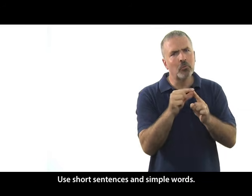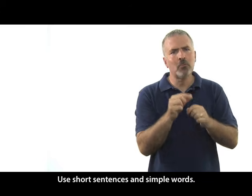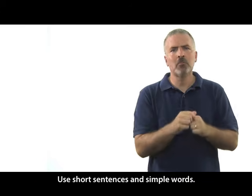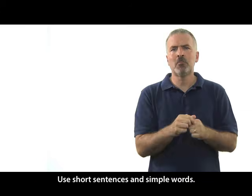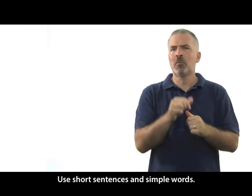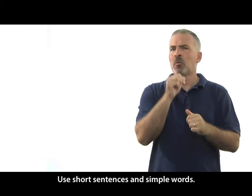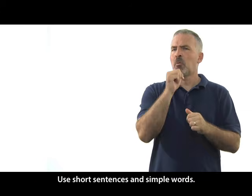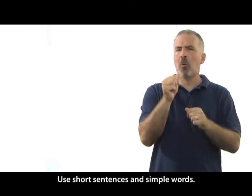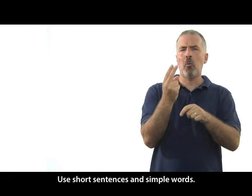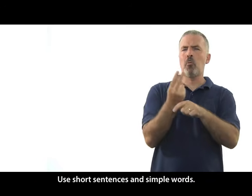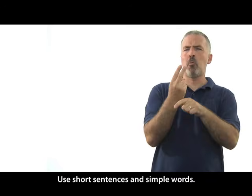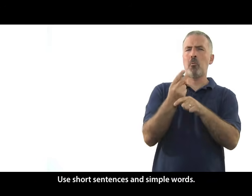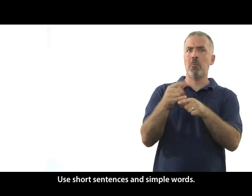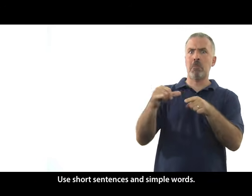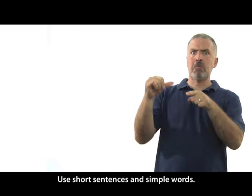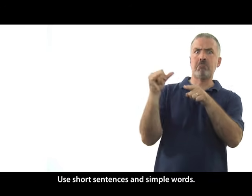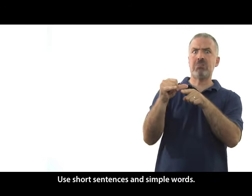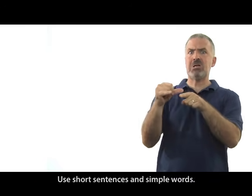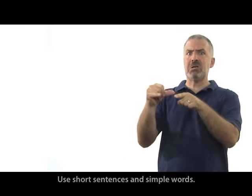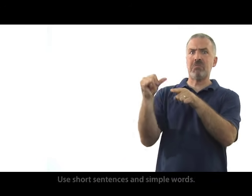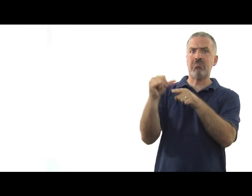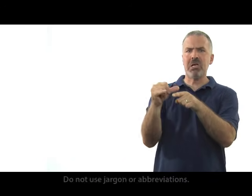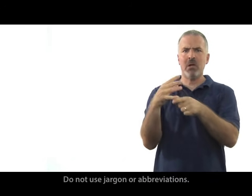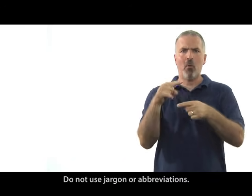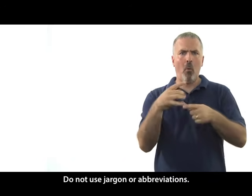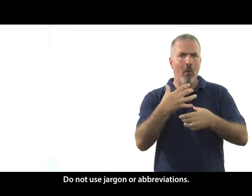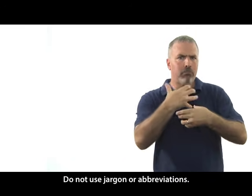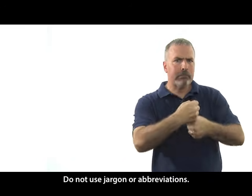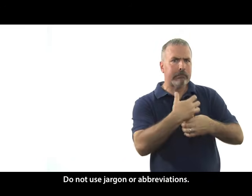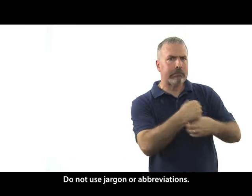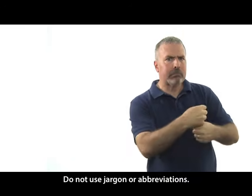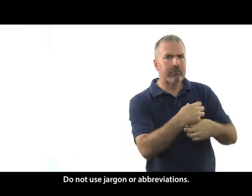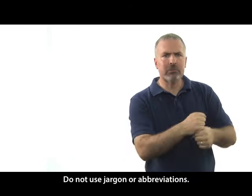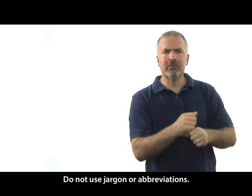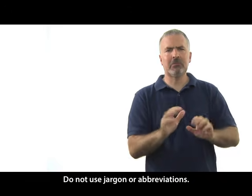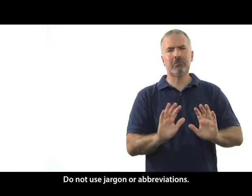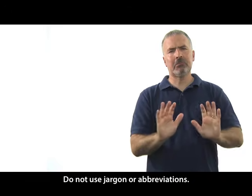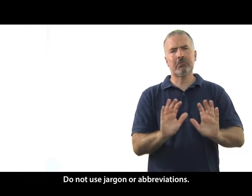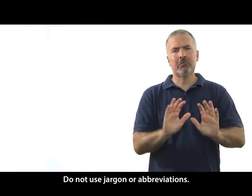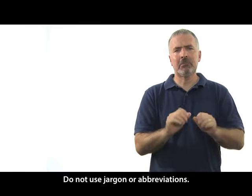Use short sentences and simple words. Do not use jargon or abbreviations.